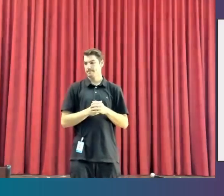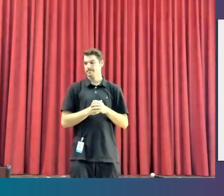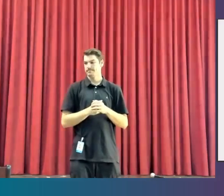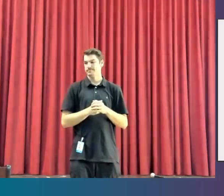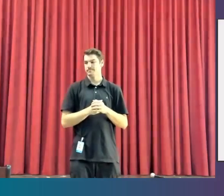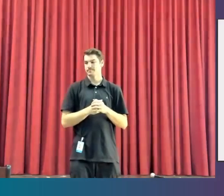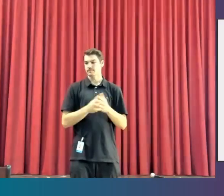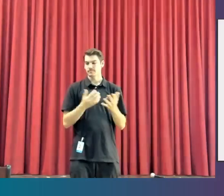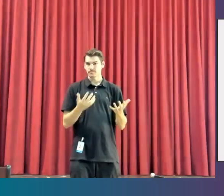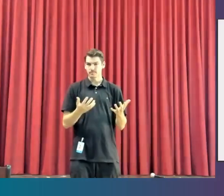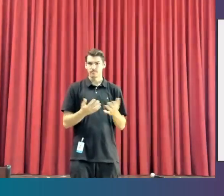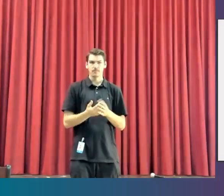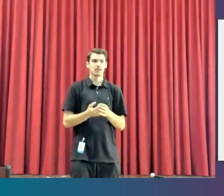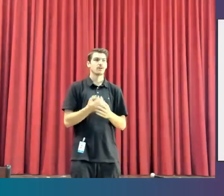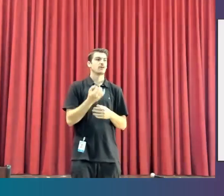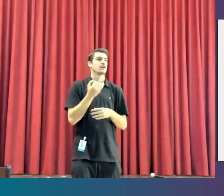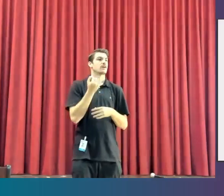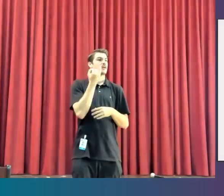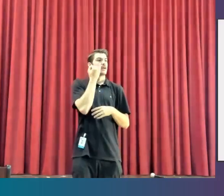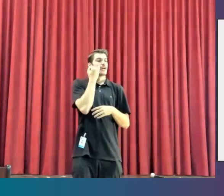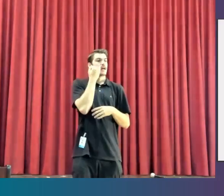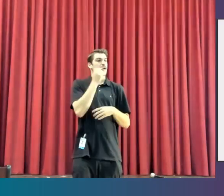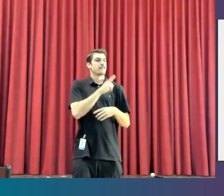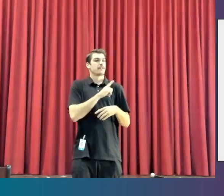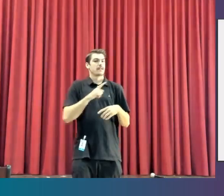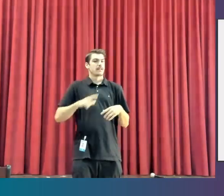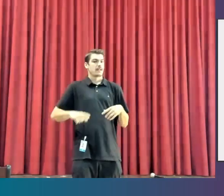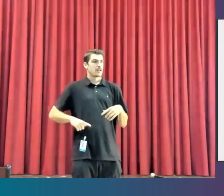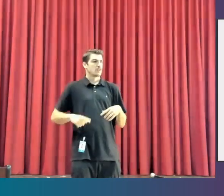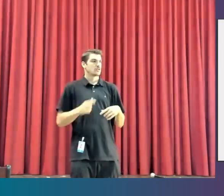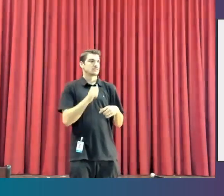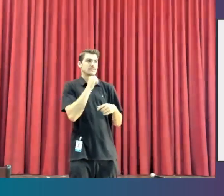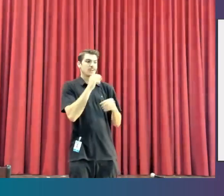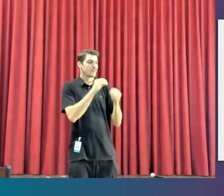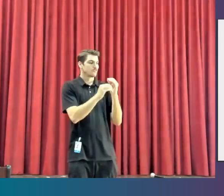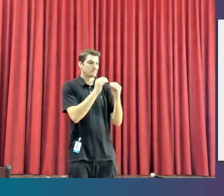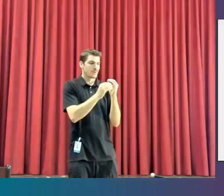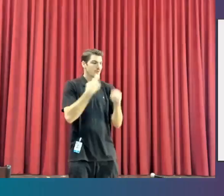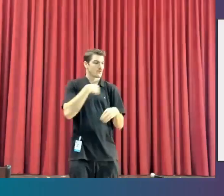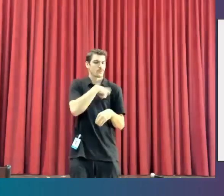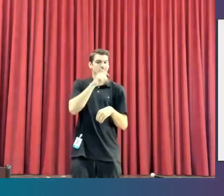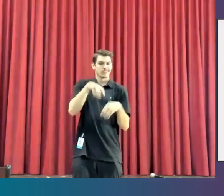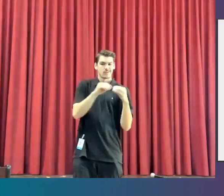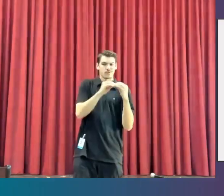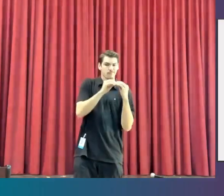What do we do if a landlord's not making needed repairs?